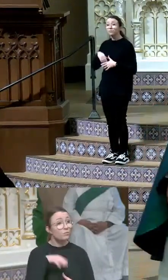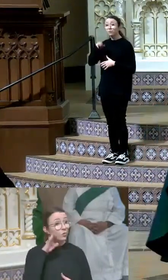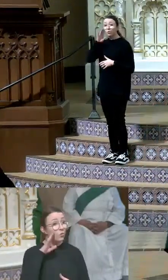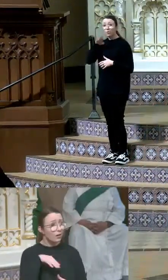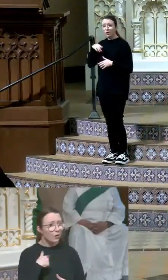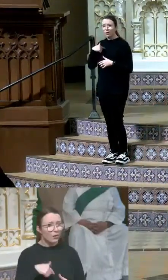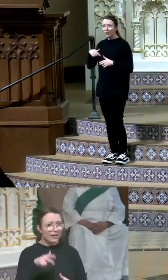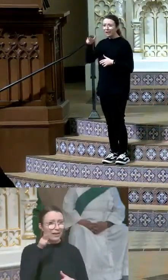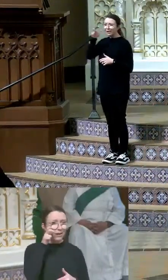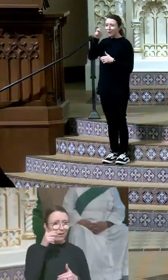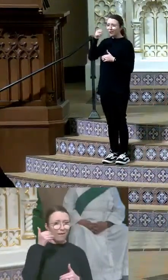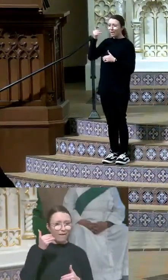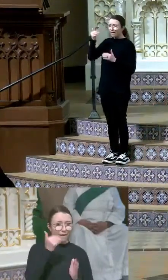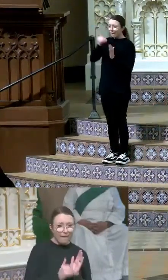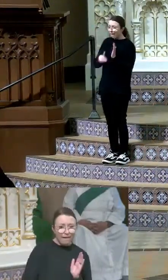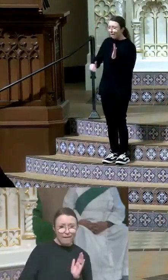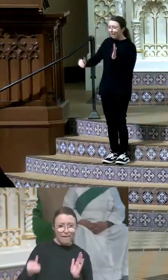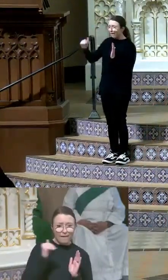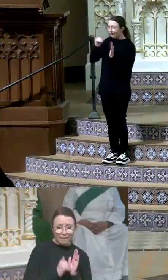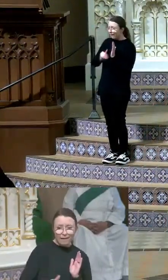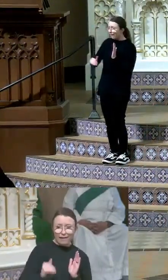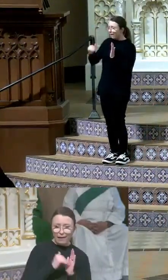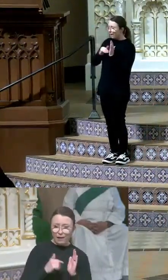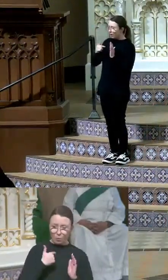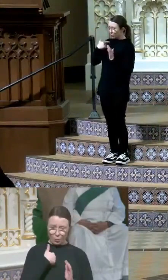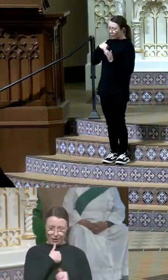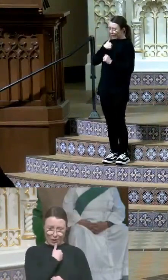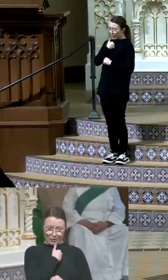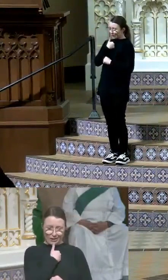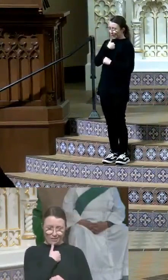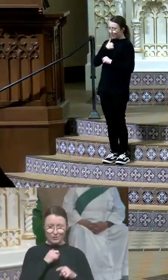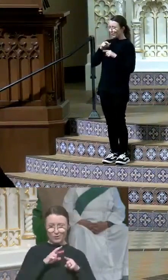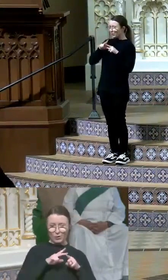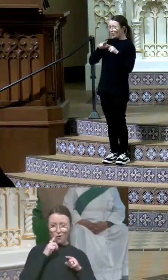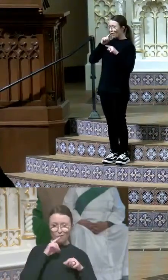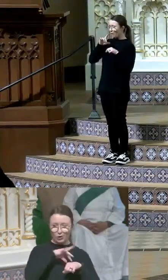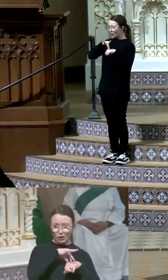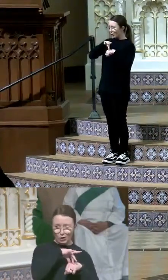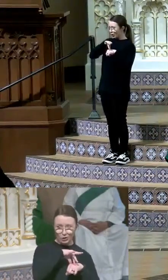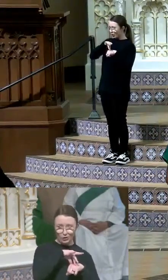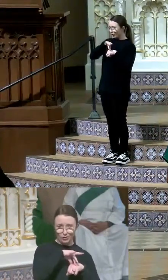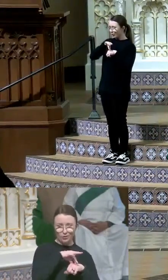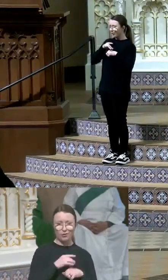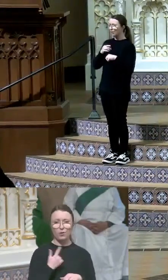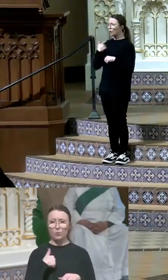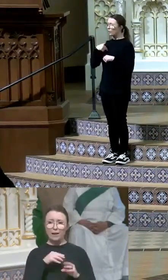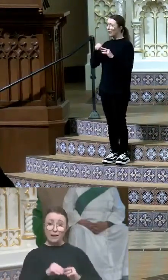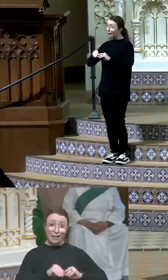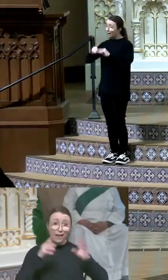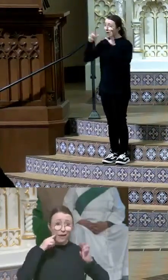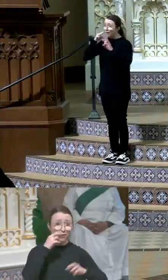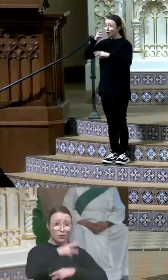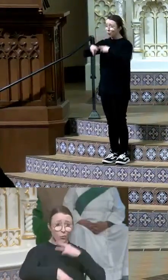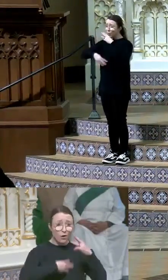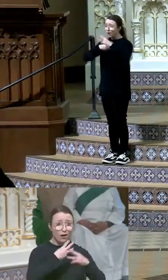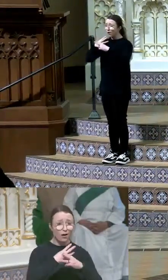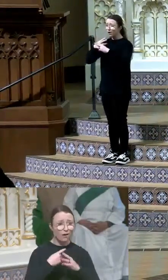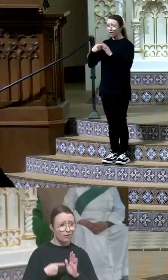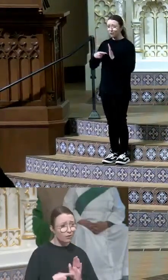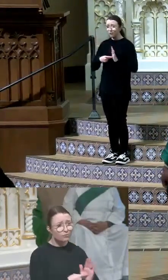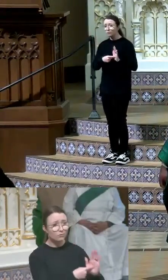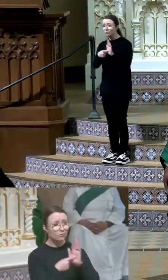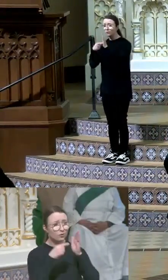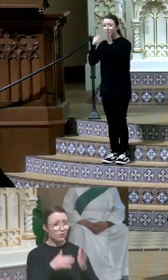world, salt of the earth, temples of the Holy Spirit and of the Lord, ambassadors of mercy, agents